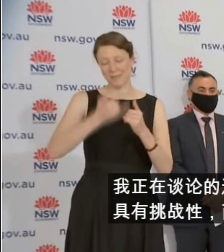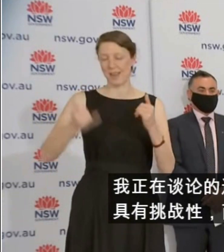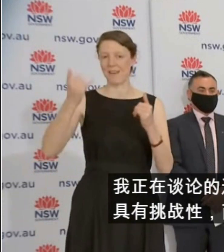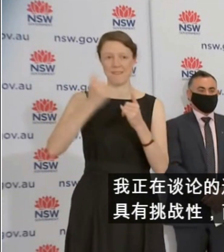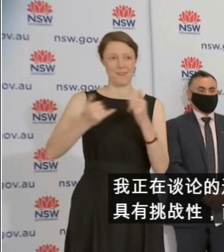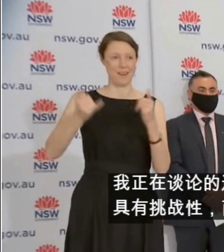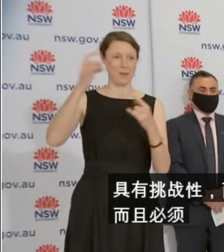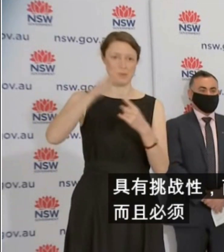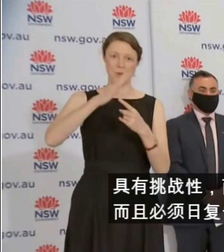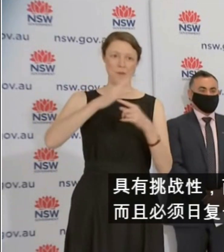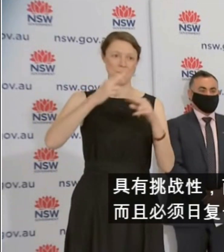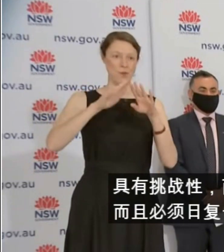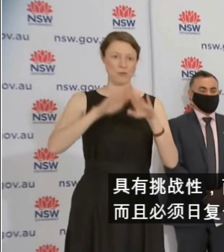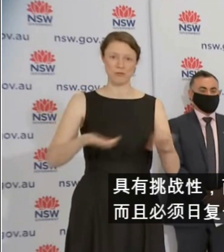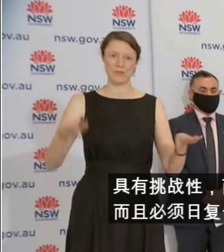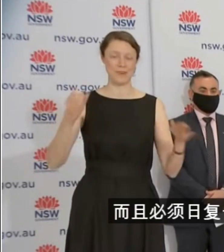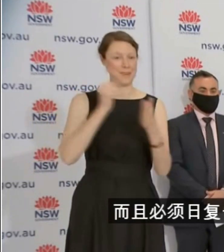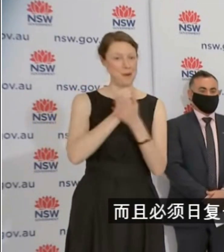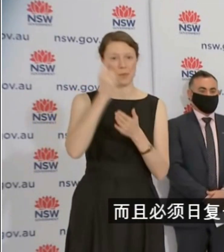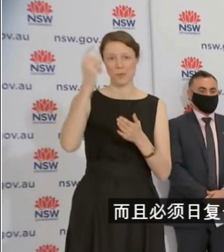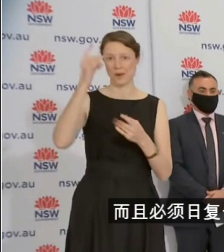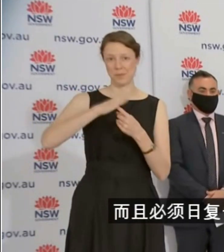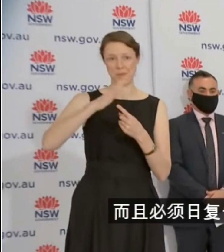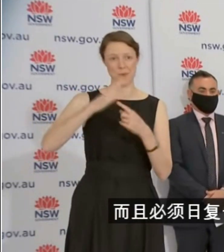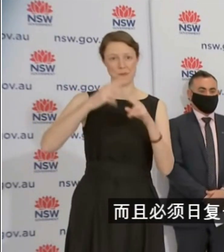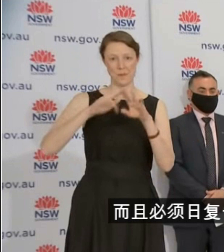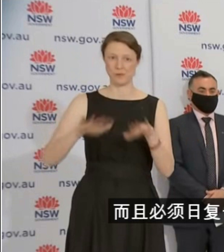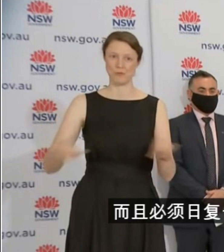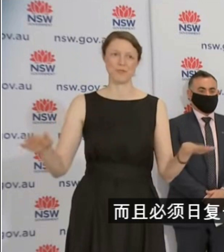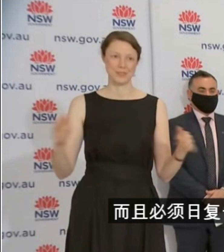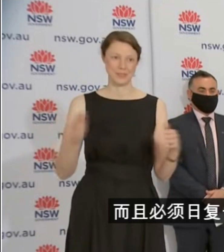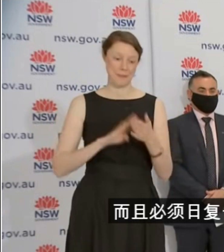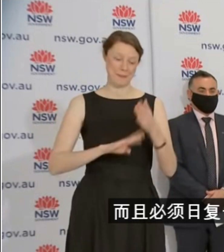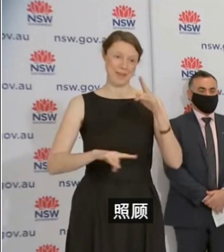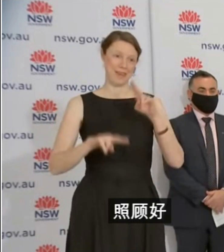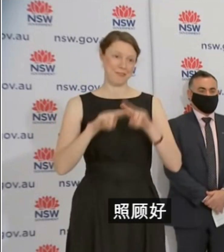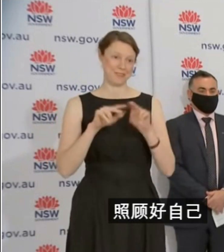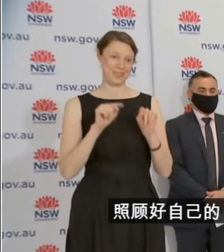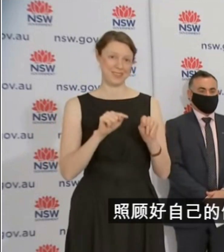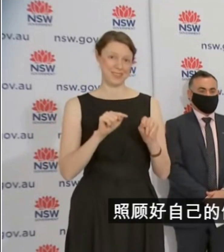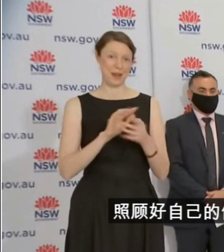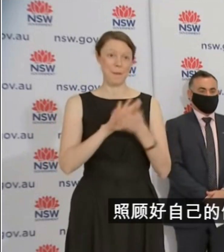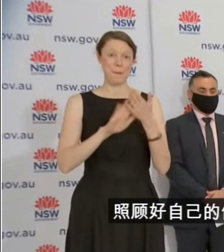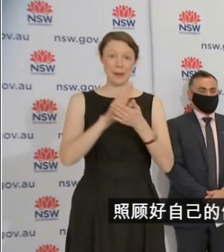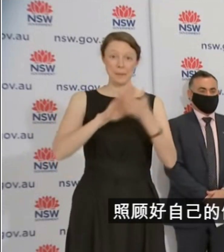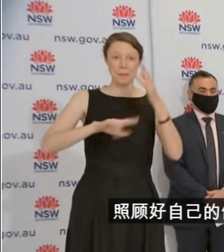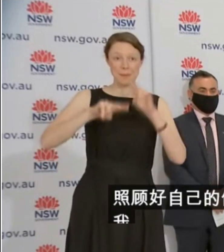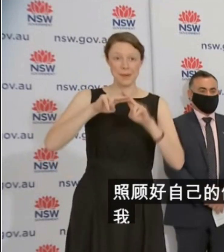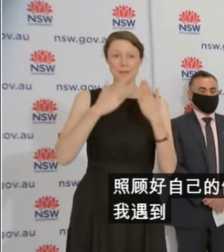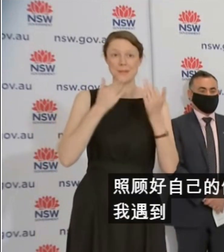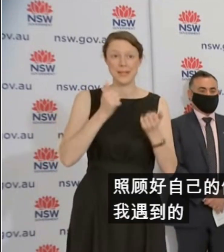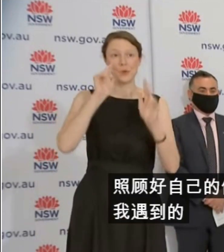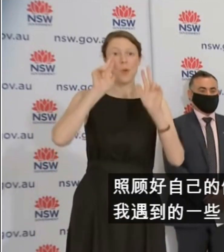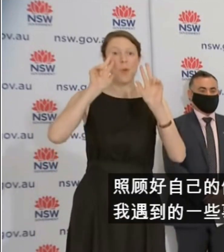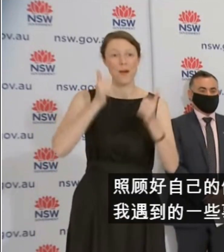they're difficult, and they have to happen day in and day out. It's really important to look after your own health, and if some of